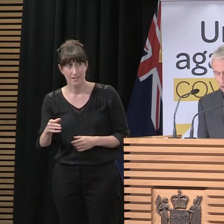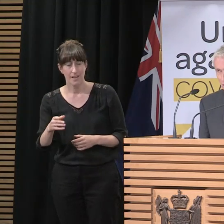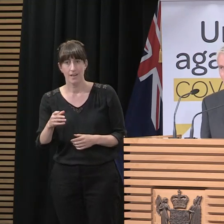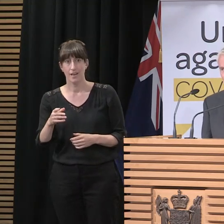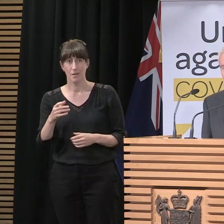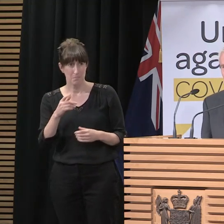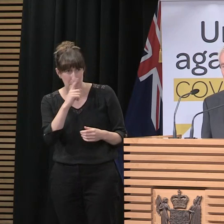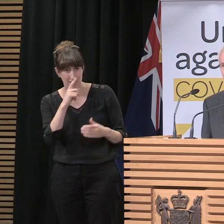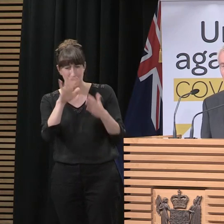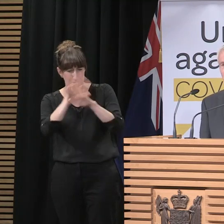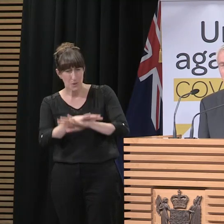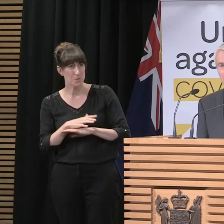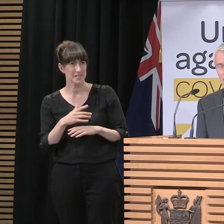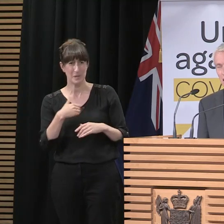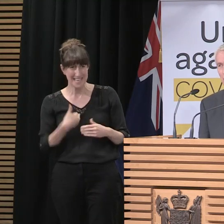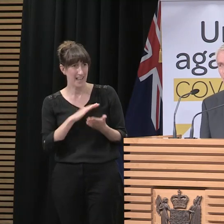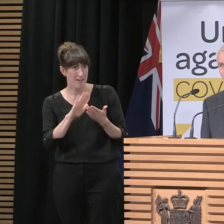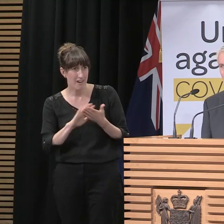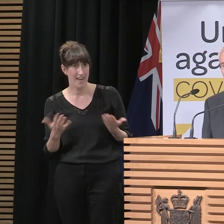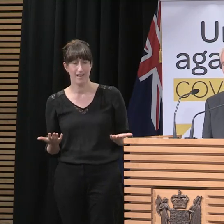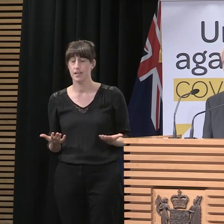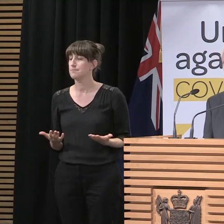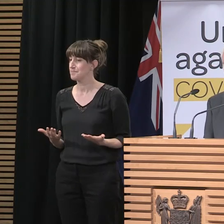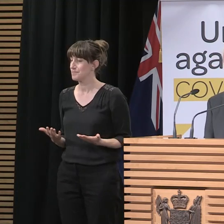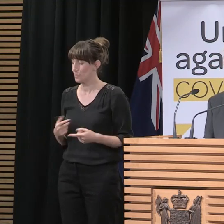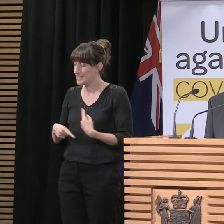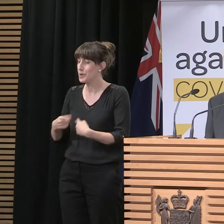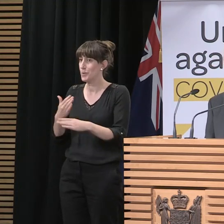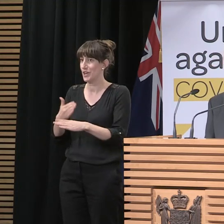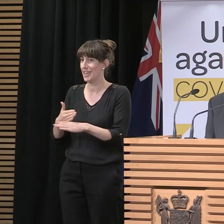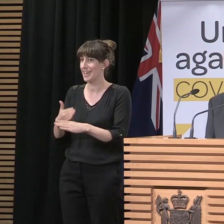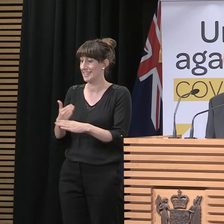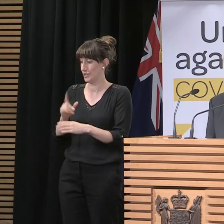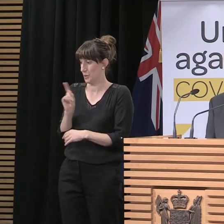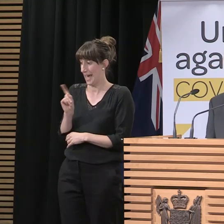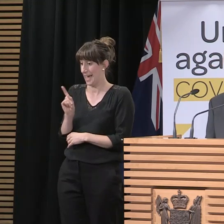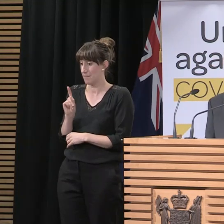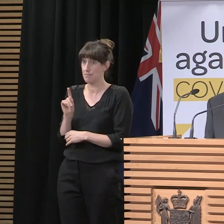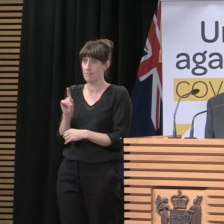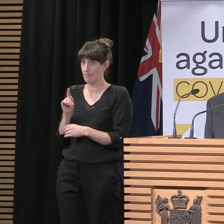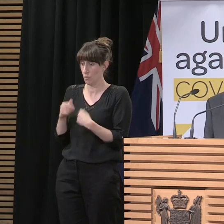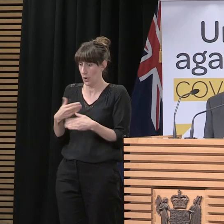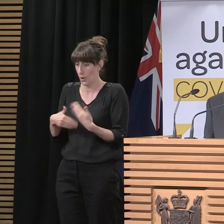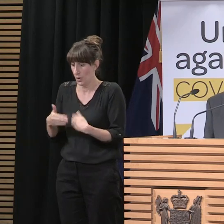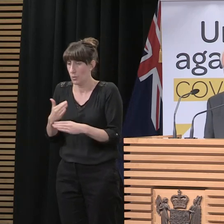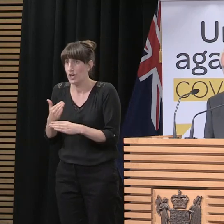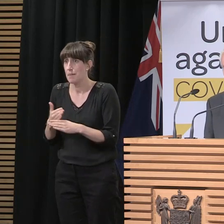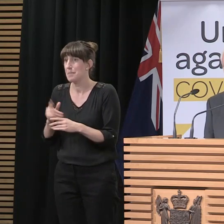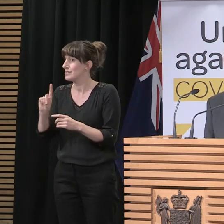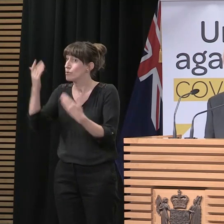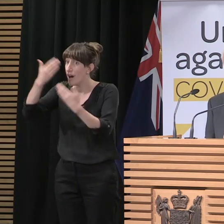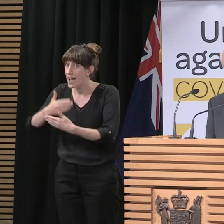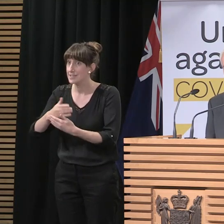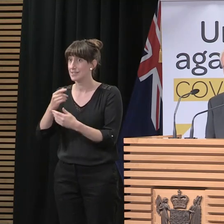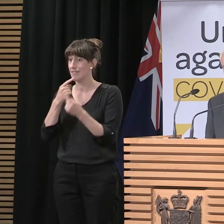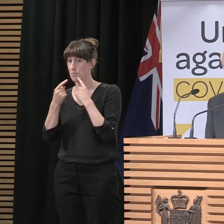As I said, we're working through it today. I expect there to be far greater clarity by tonight on the website. It won't be perfect.